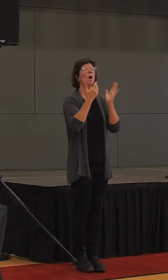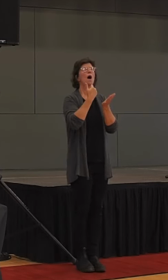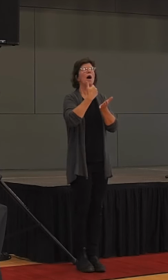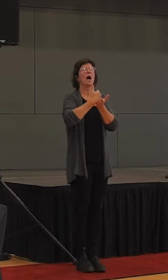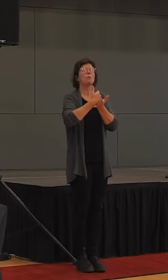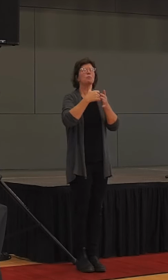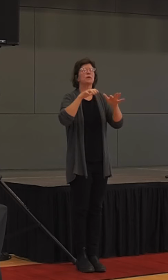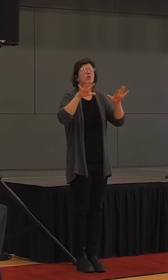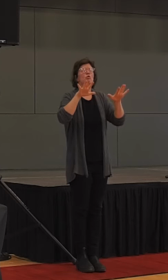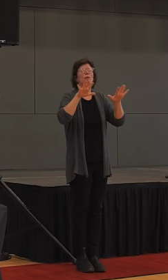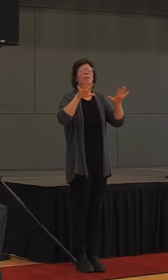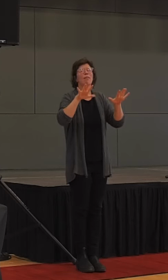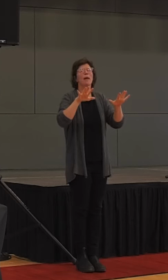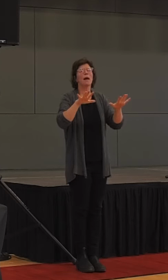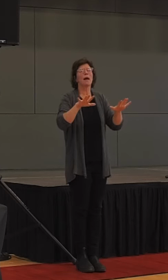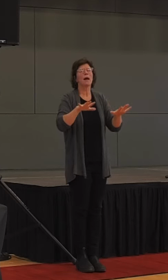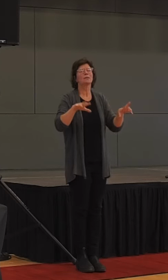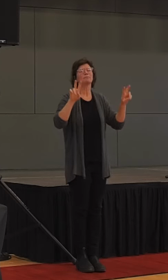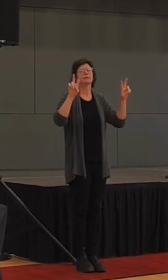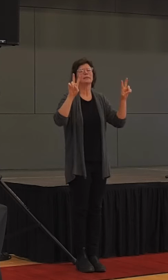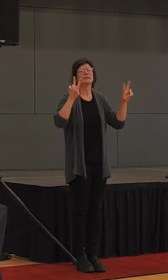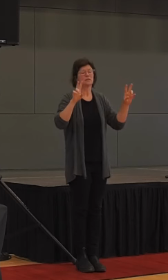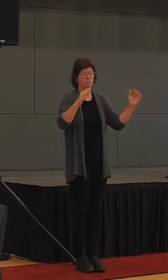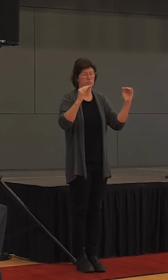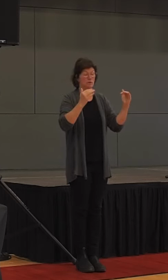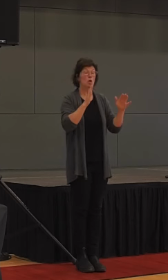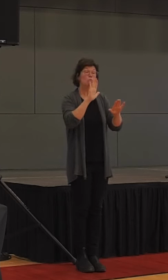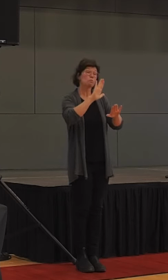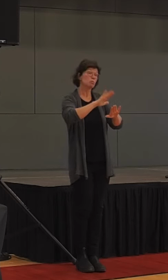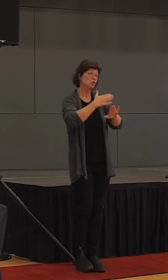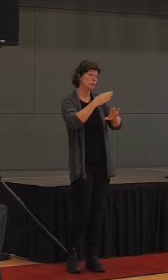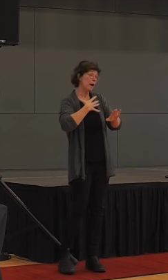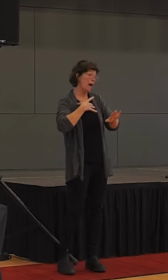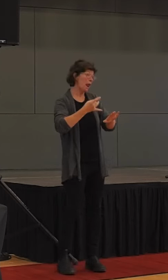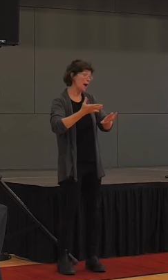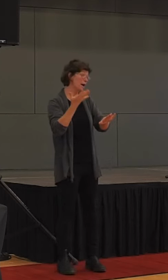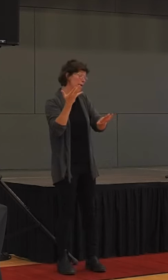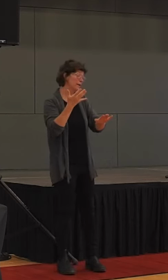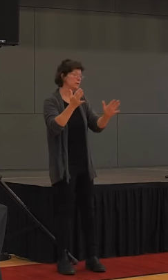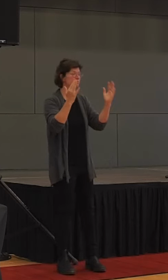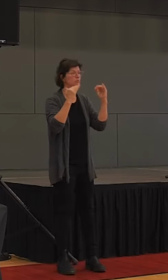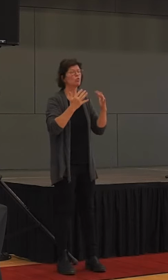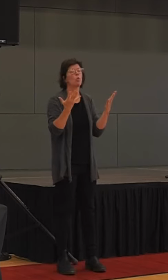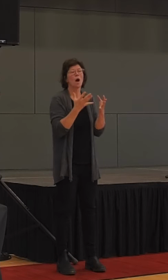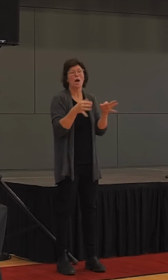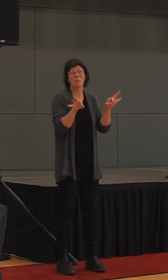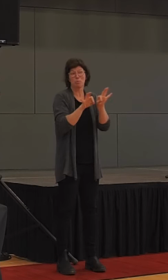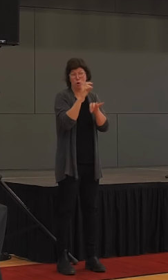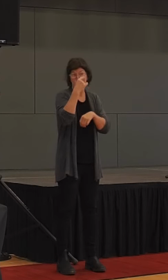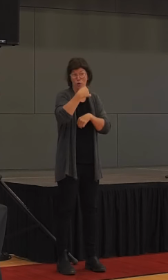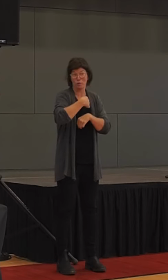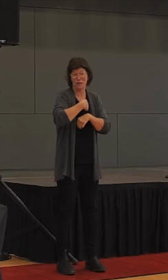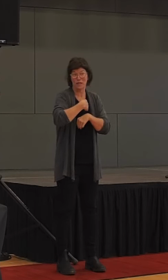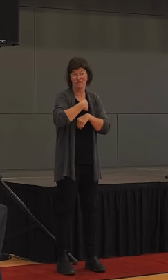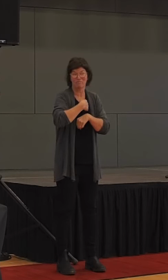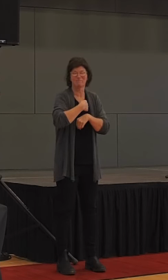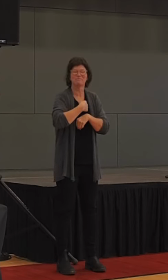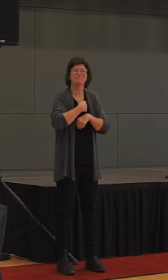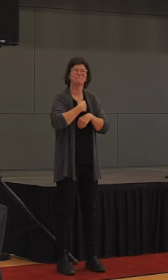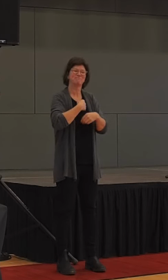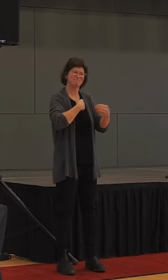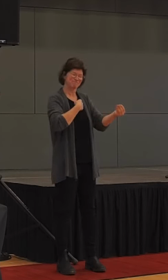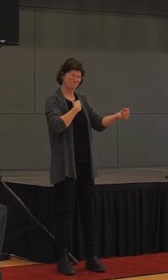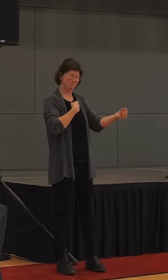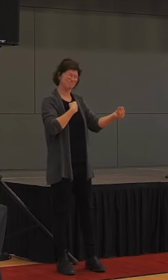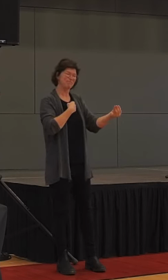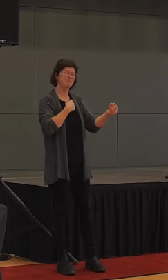comfort. It talks about music I enjoy, things that are important to me. Give me an opportunity